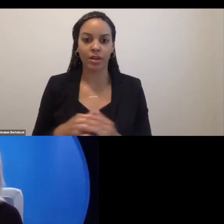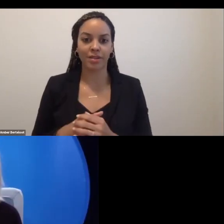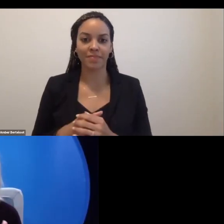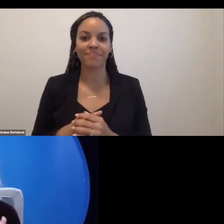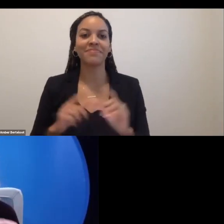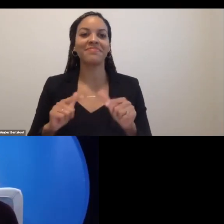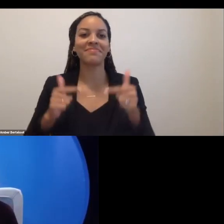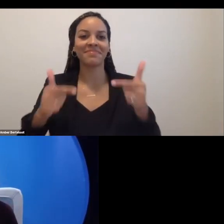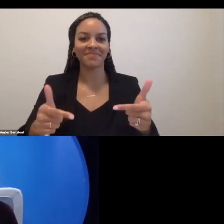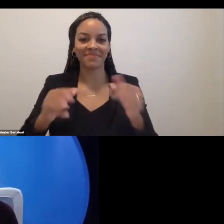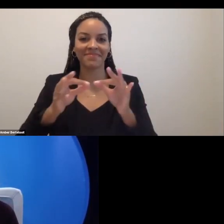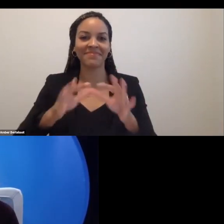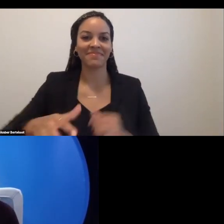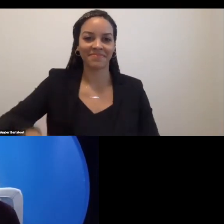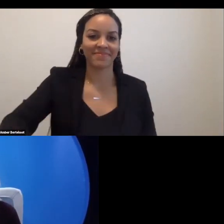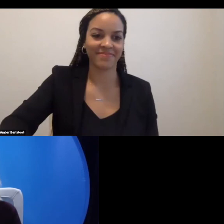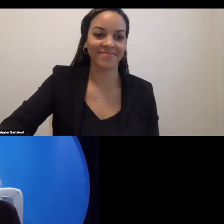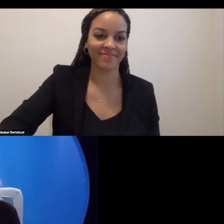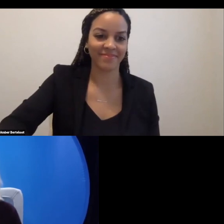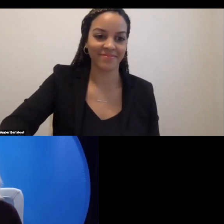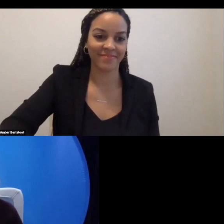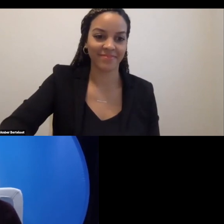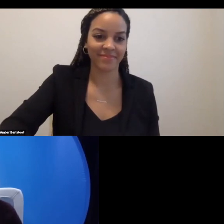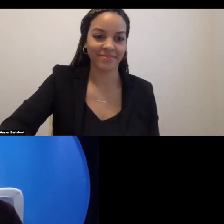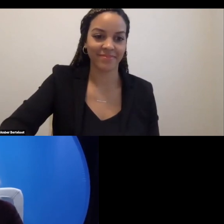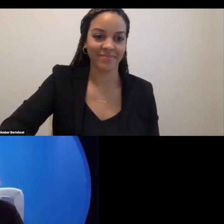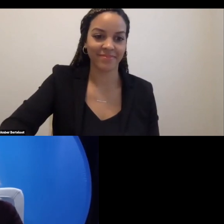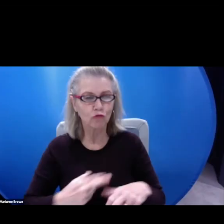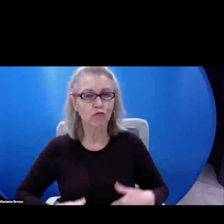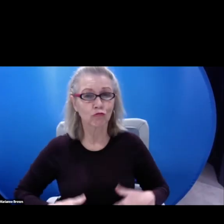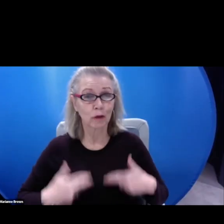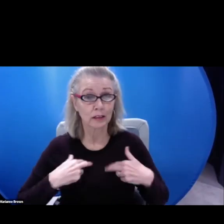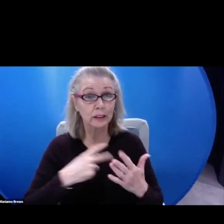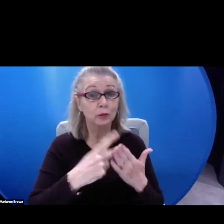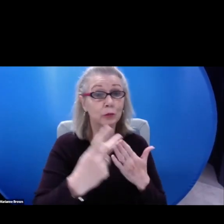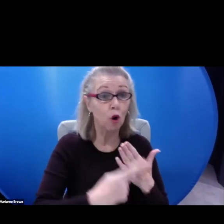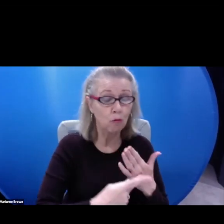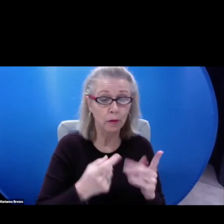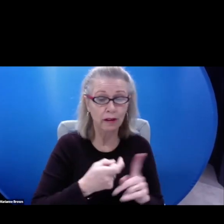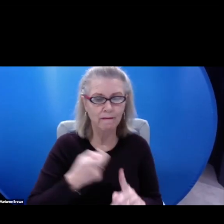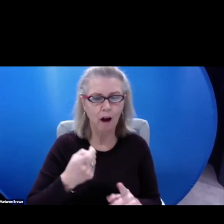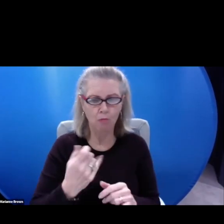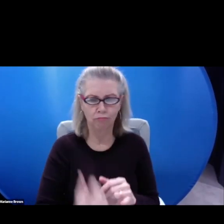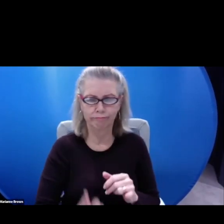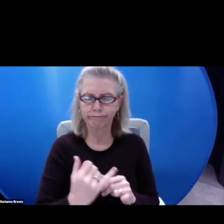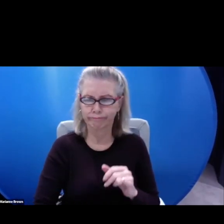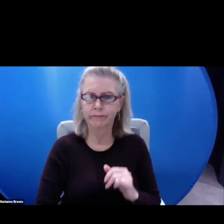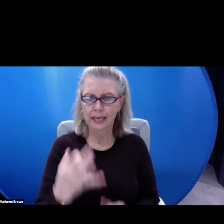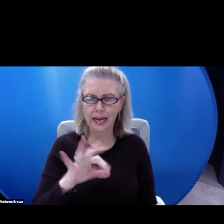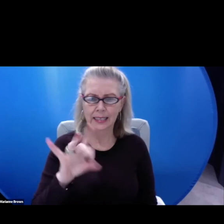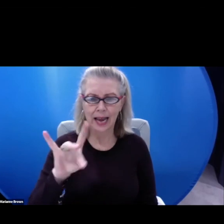According to Charlotte Büdler, international residency programs from the late 1980s